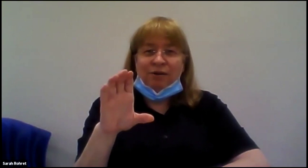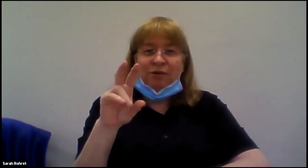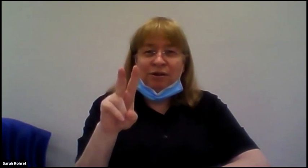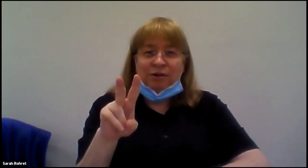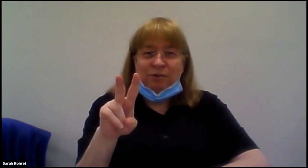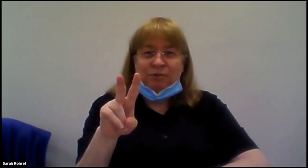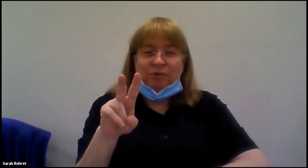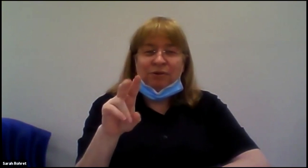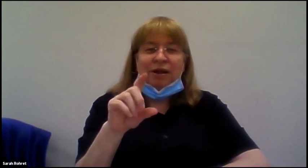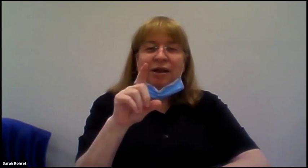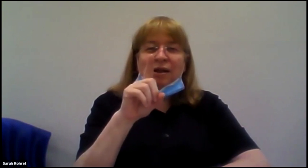102,